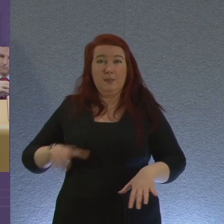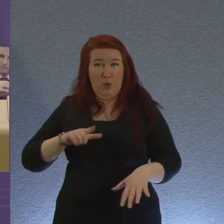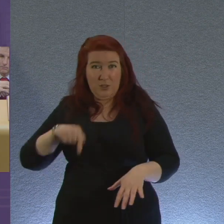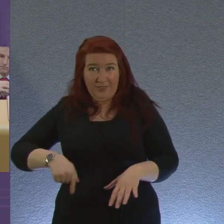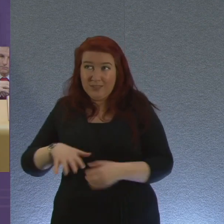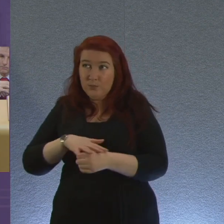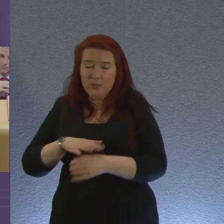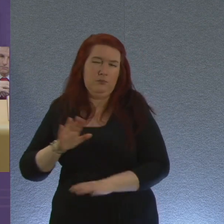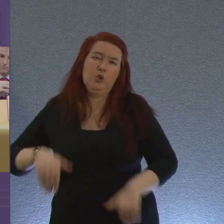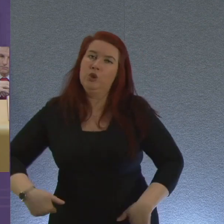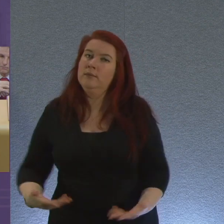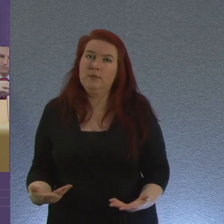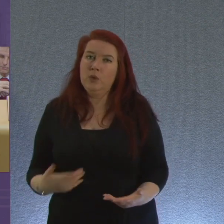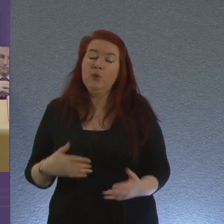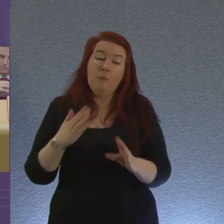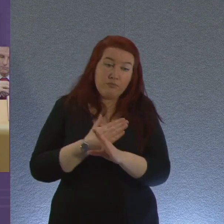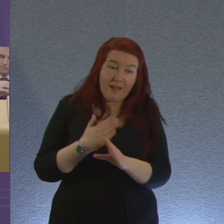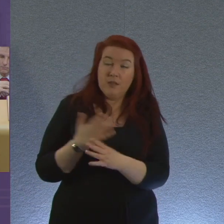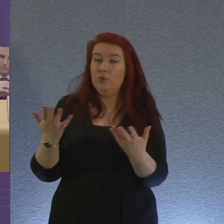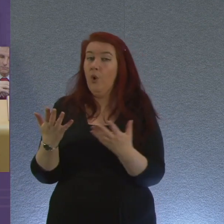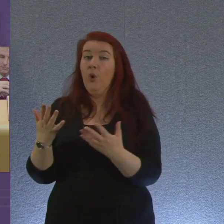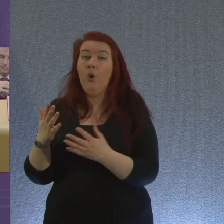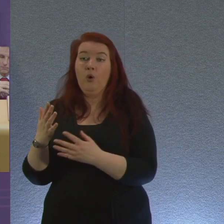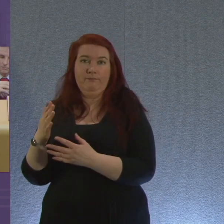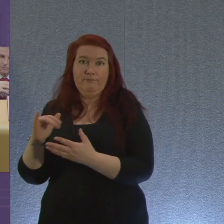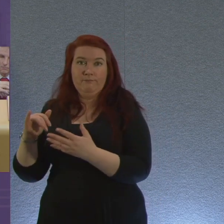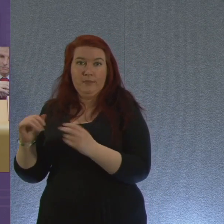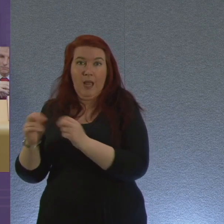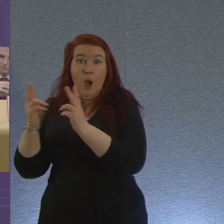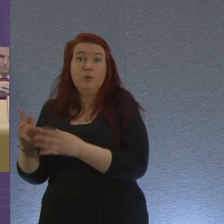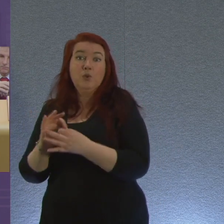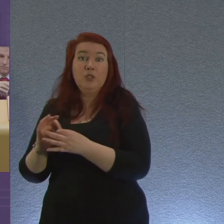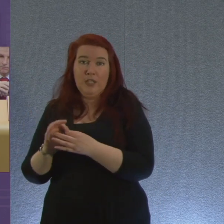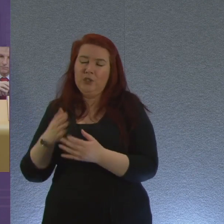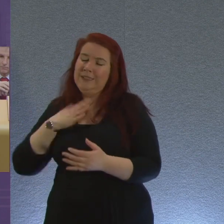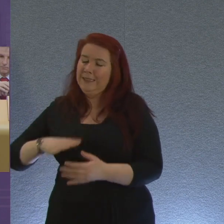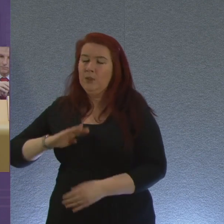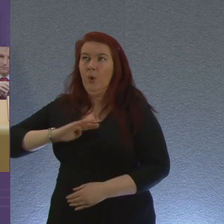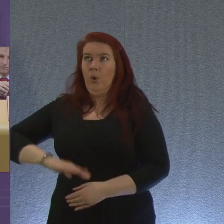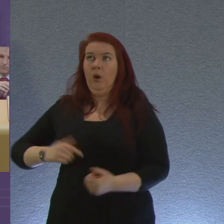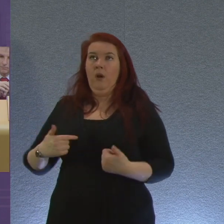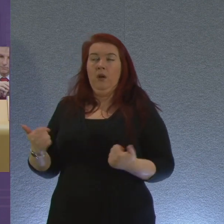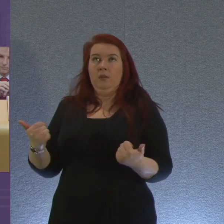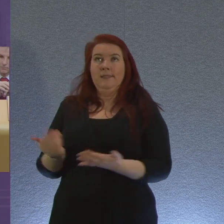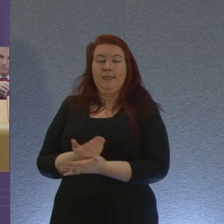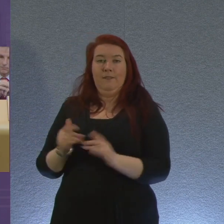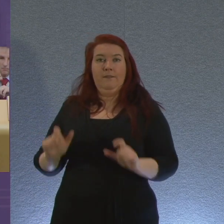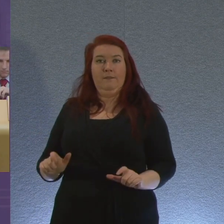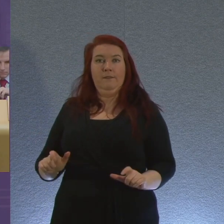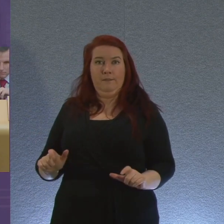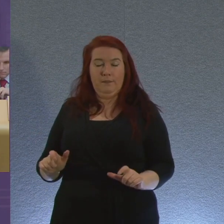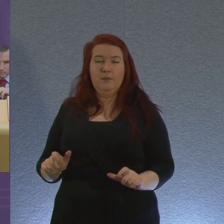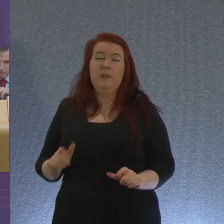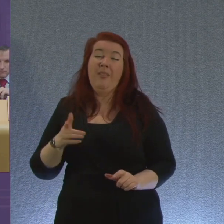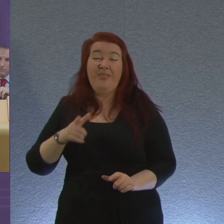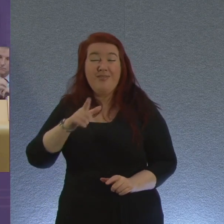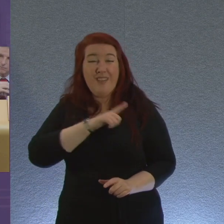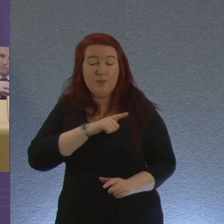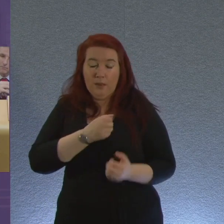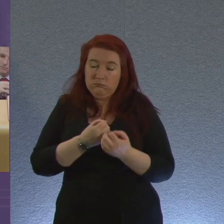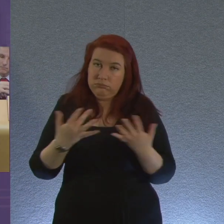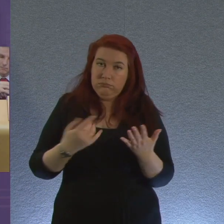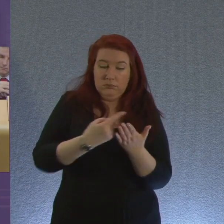private and social tenants need that extra protection against eviction. Presiding Officer, that sense of national urgency is why the vast majority of the